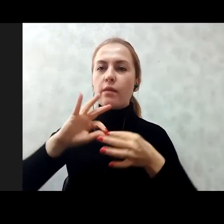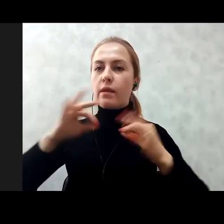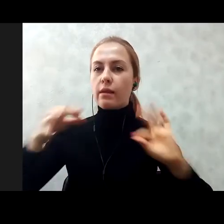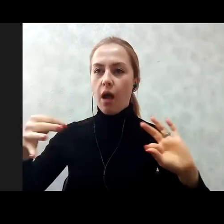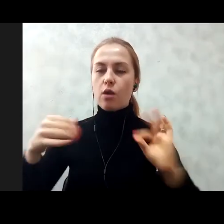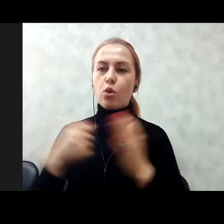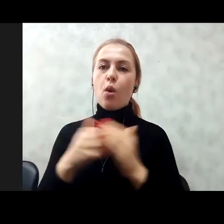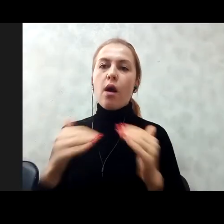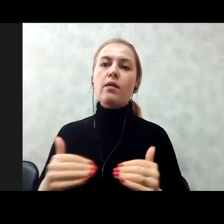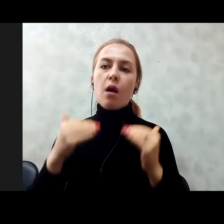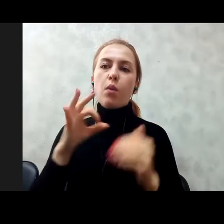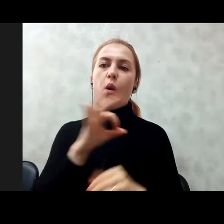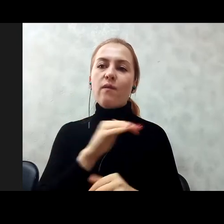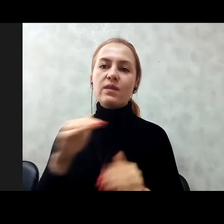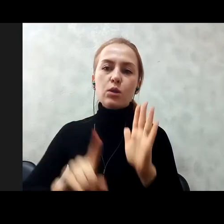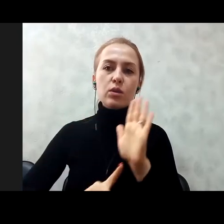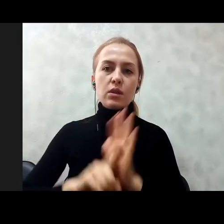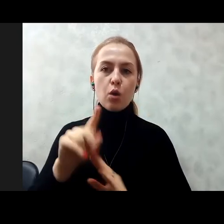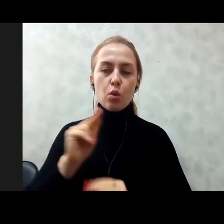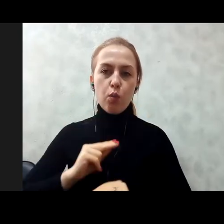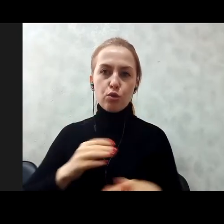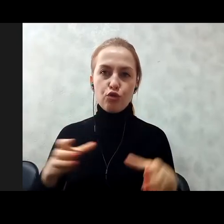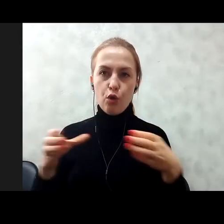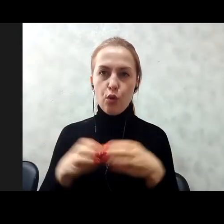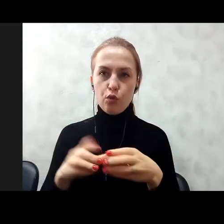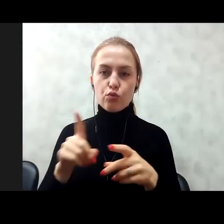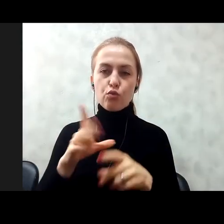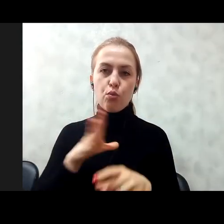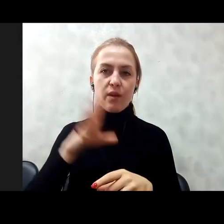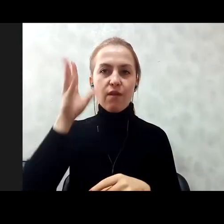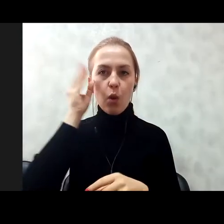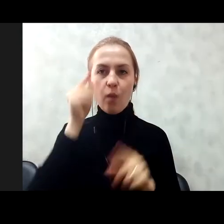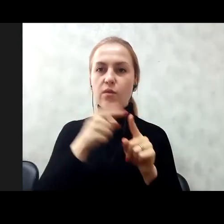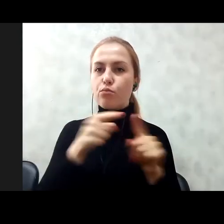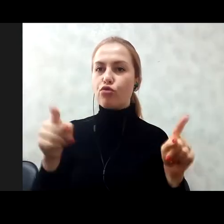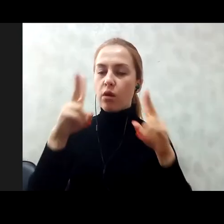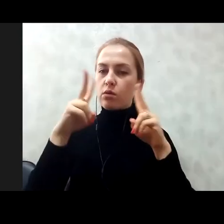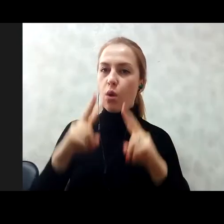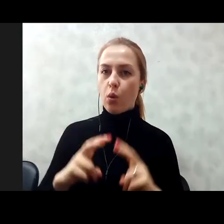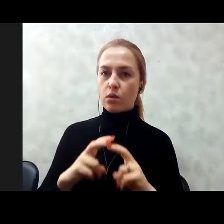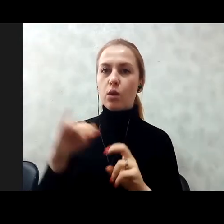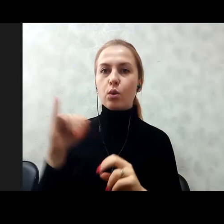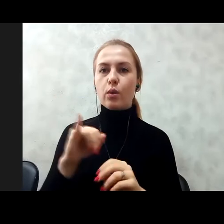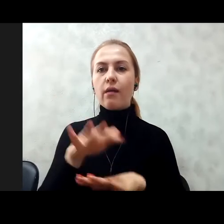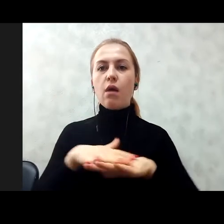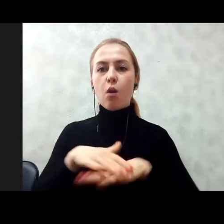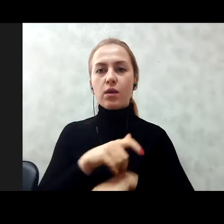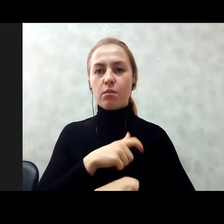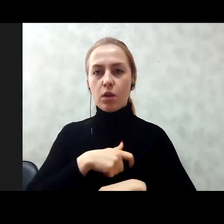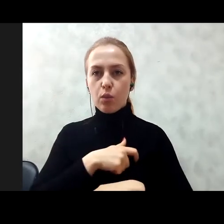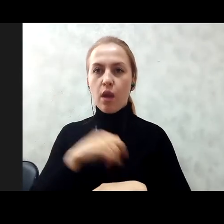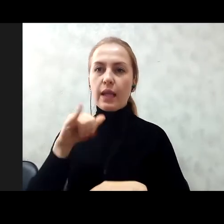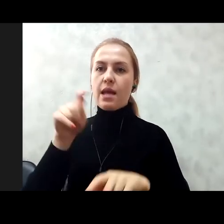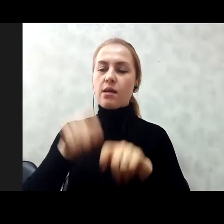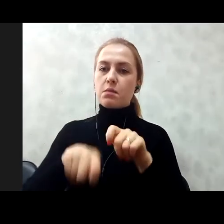planning to prepare analytical materials by the time this working group starts operating,